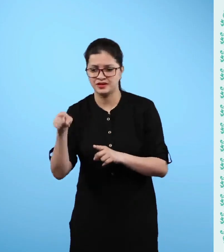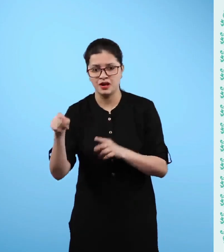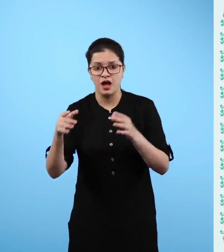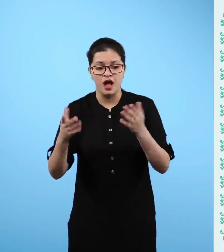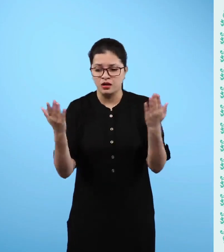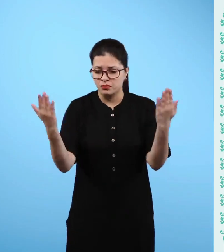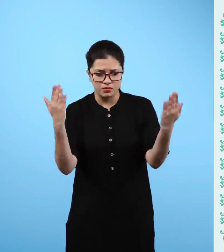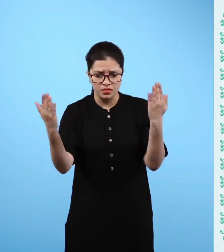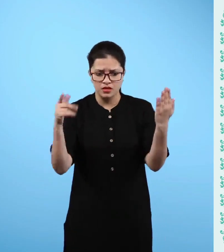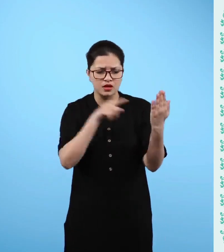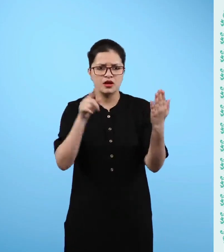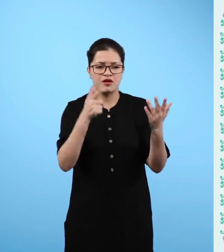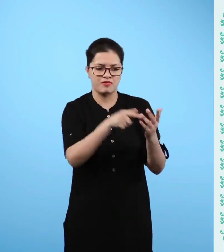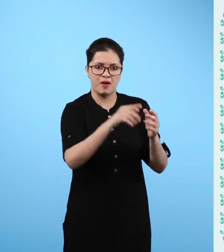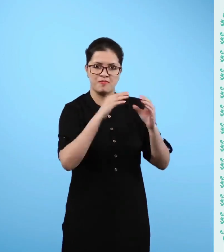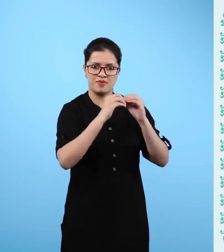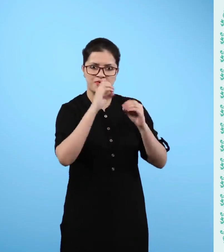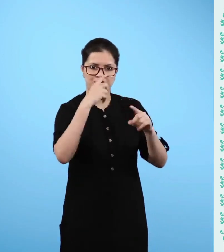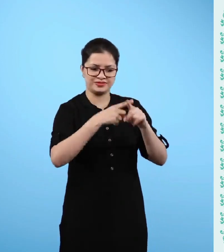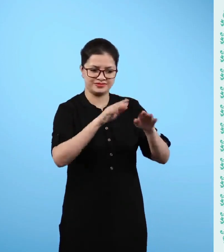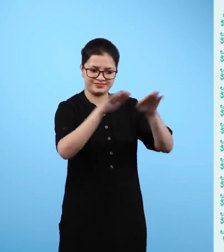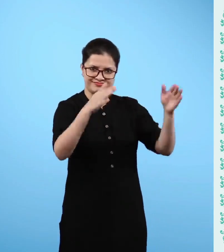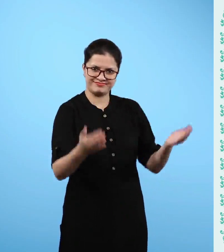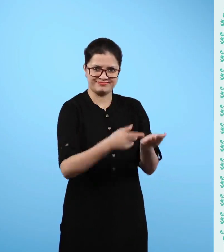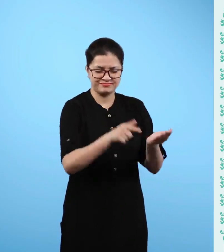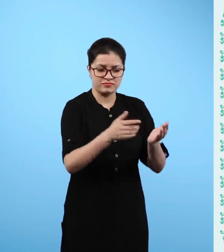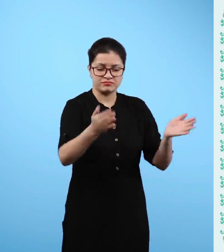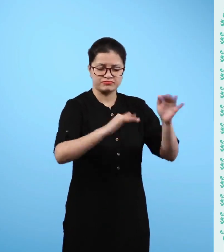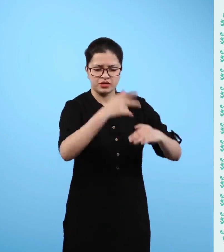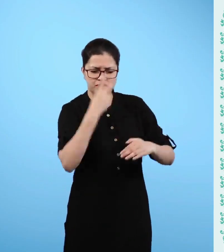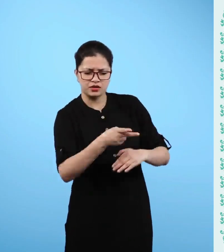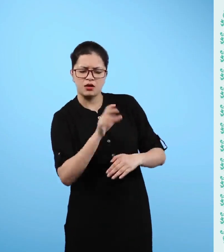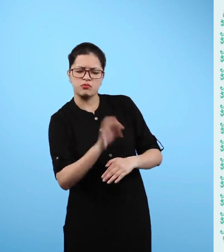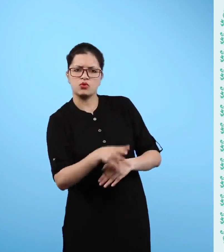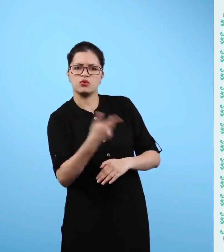and how they can be represented on paper in 2 dimensions.